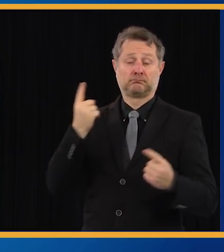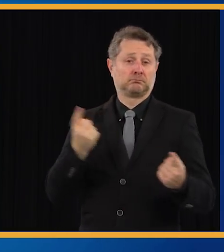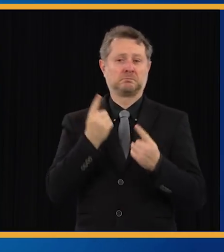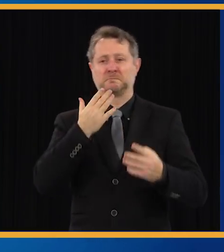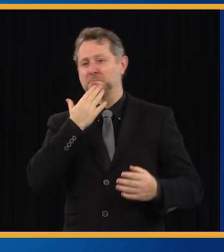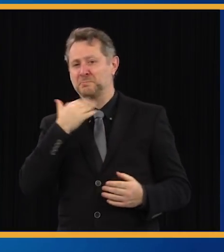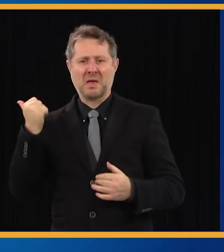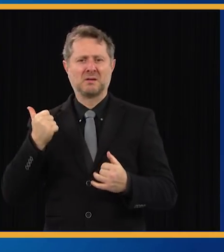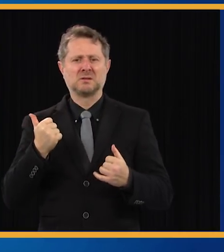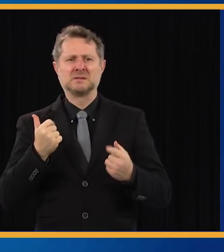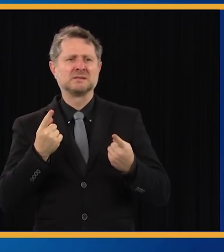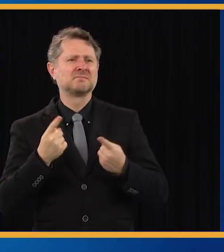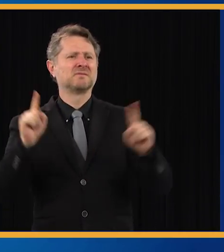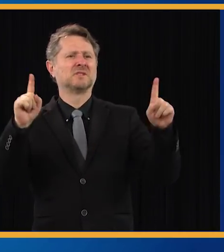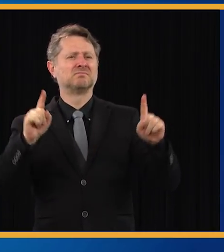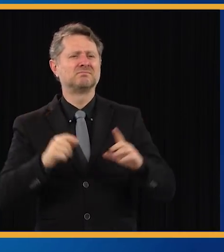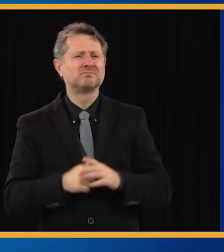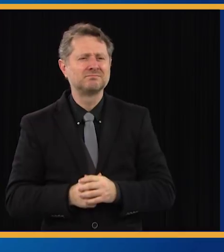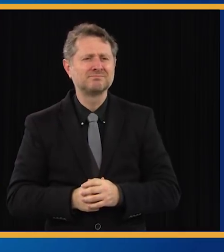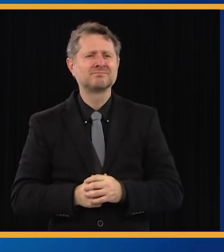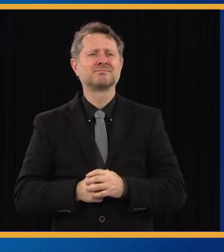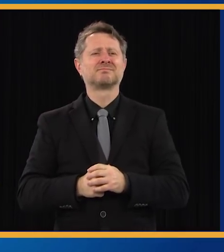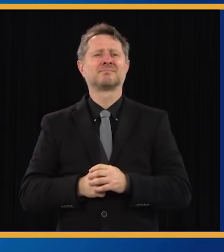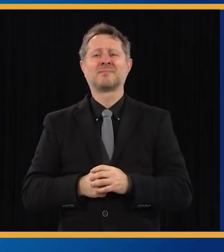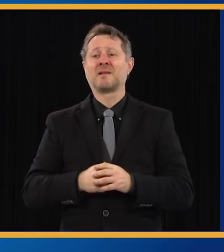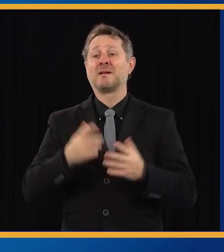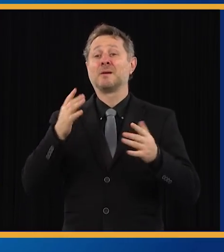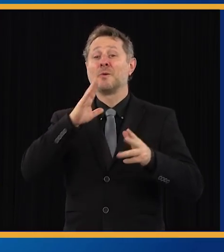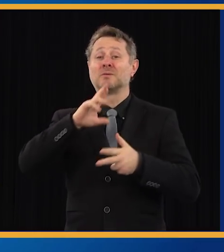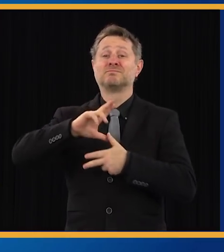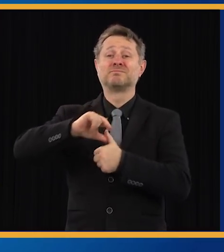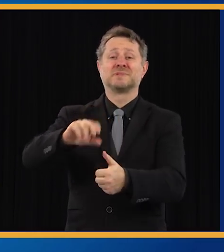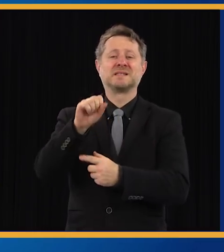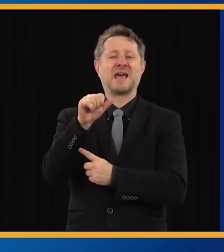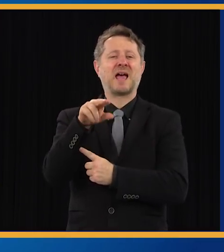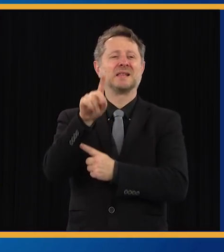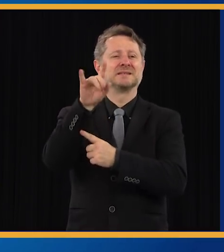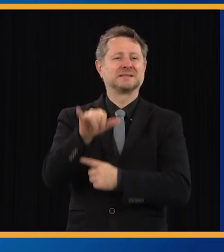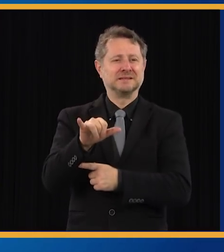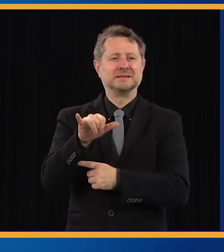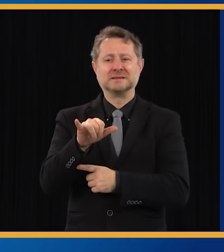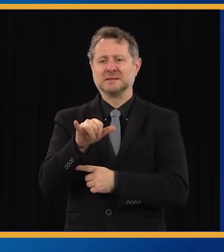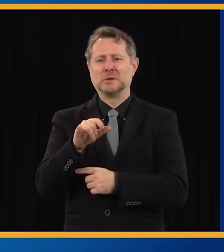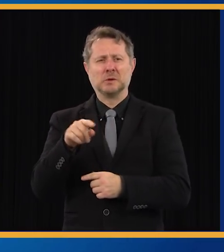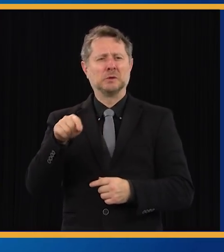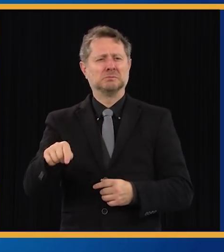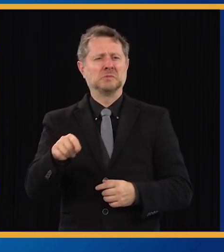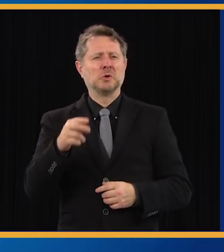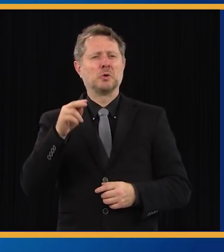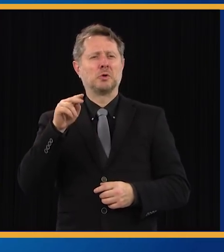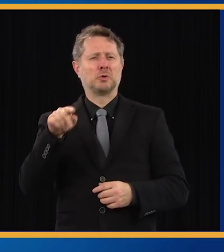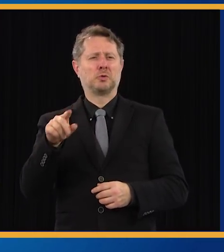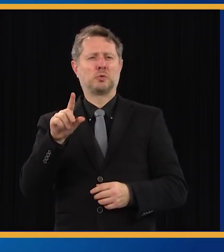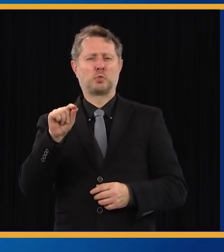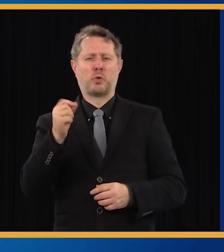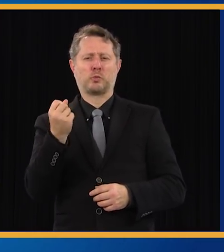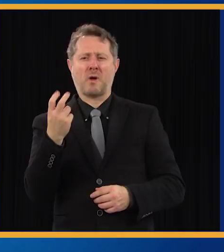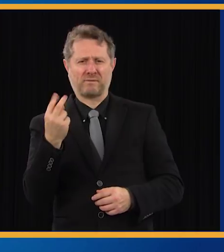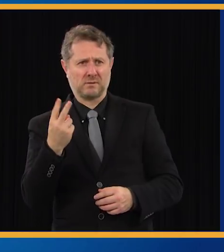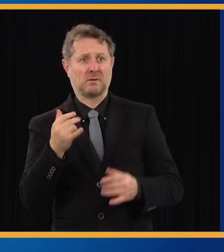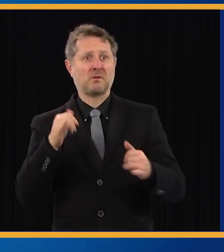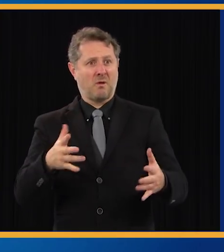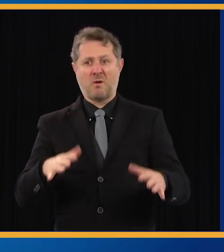government. Even Superstorm Sandy that we went through 2012, I was part of that. It